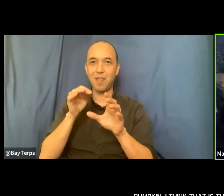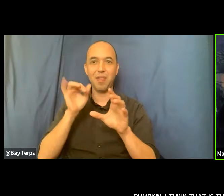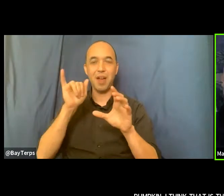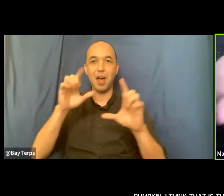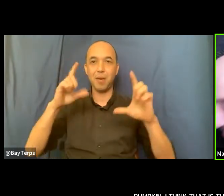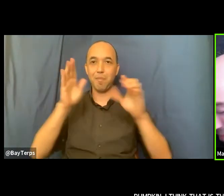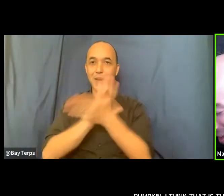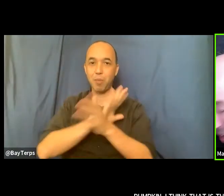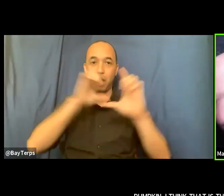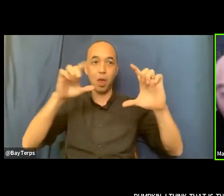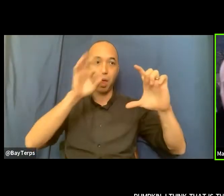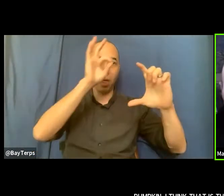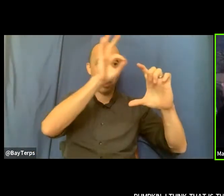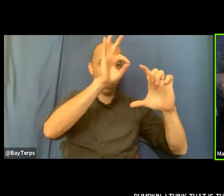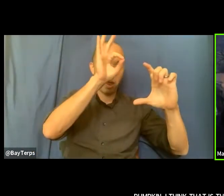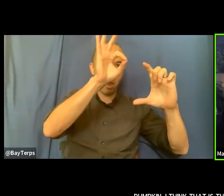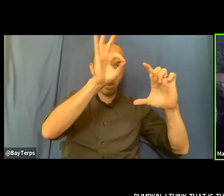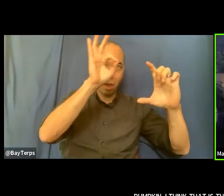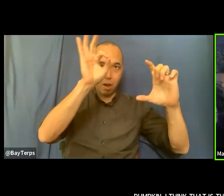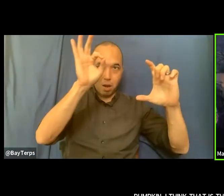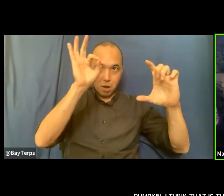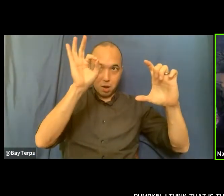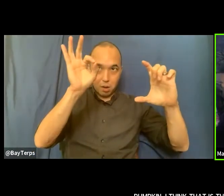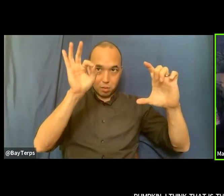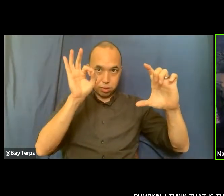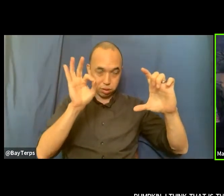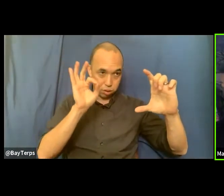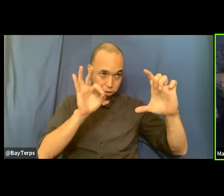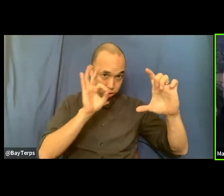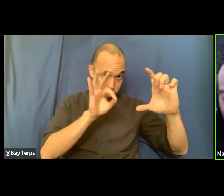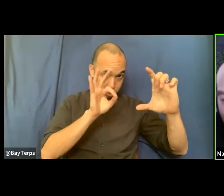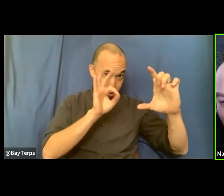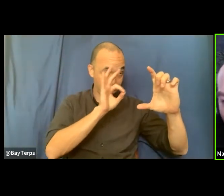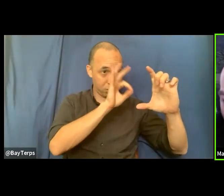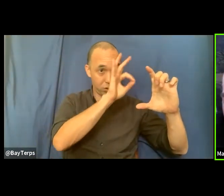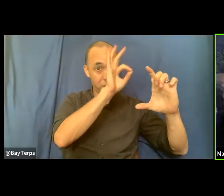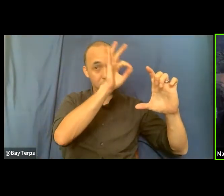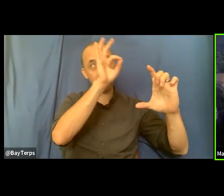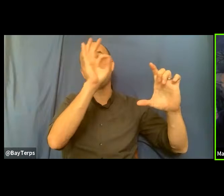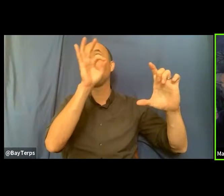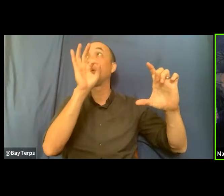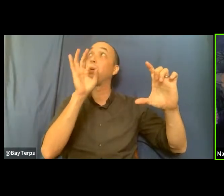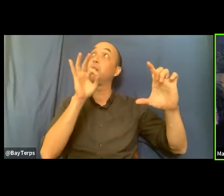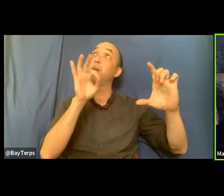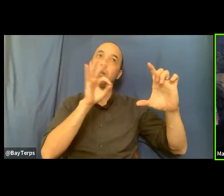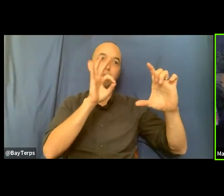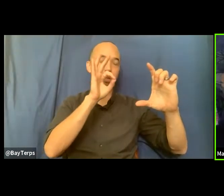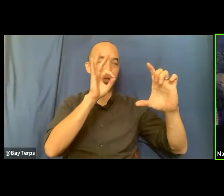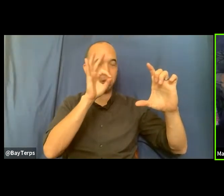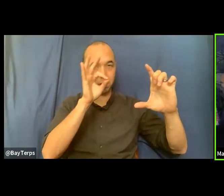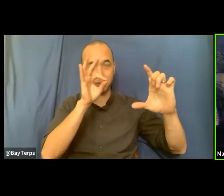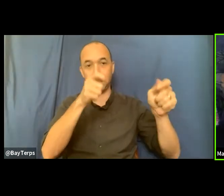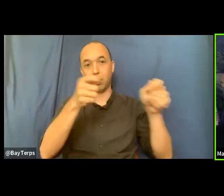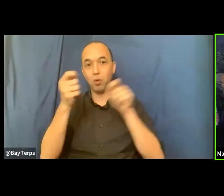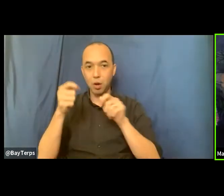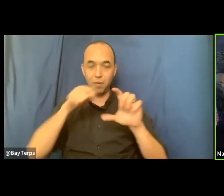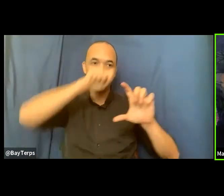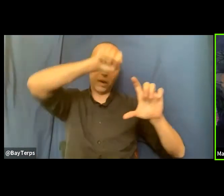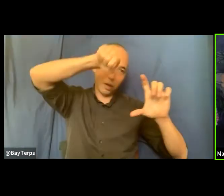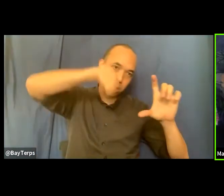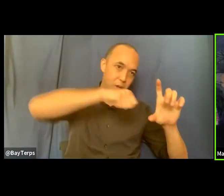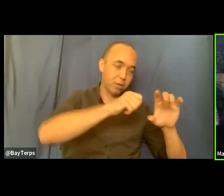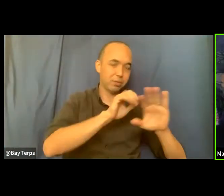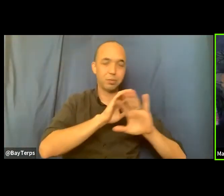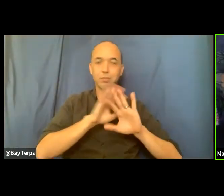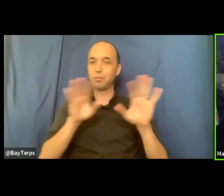around the design and then trying to connect the dots. I see another question coming in. My biggest question is about